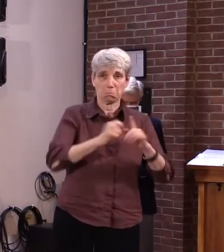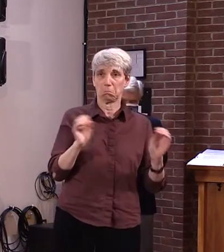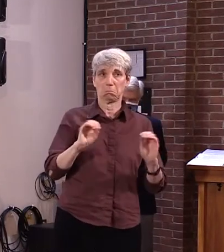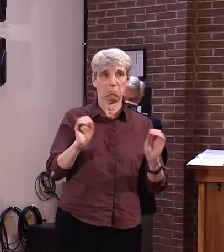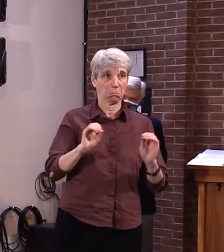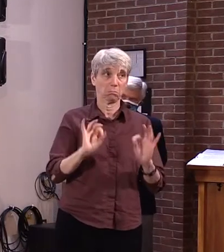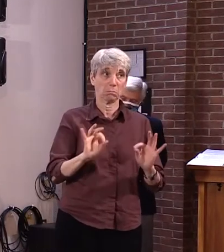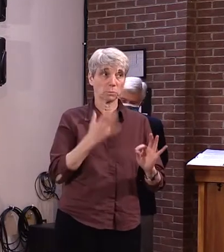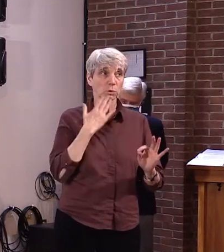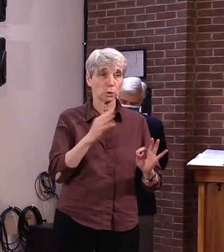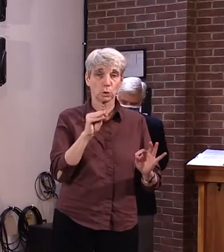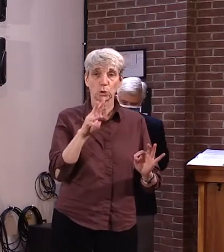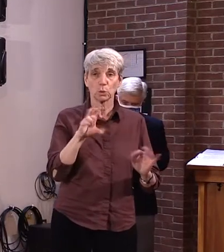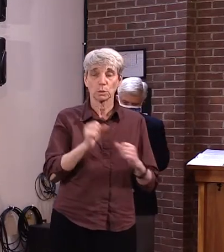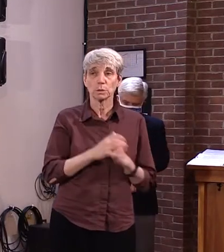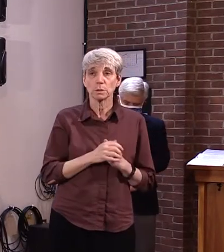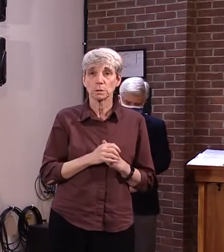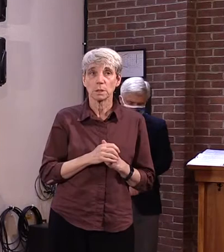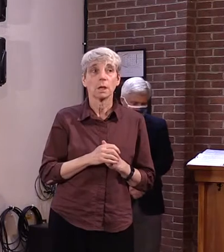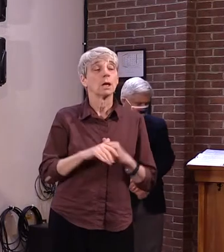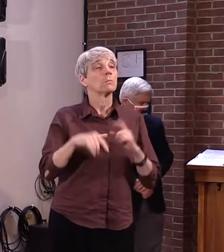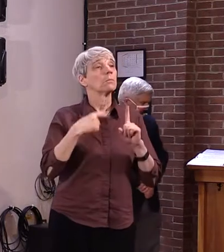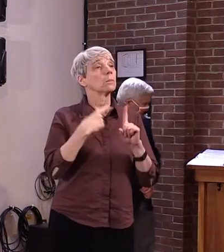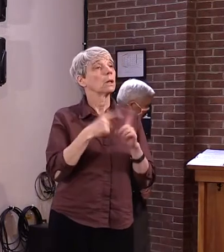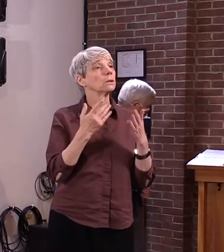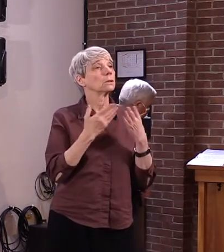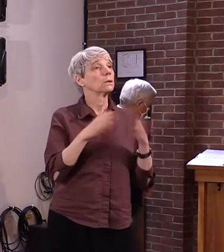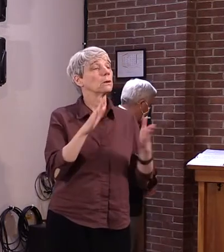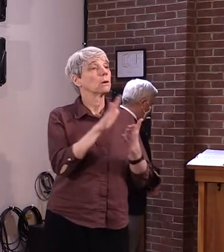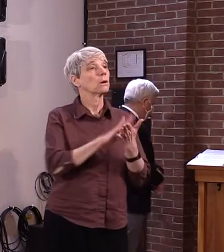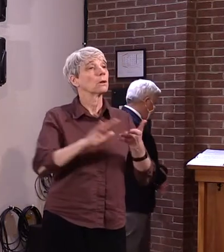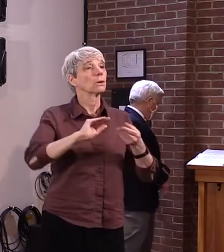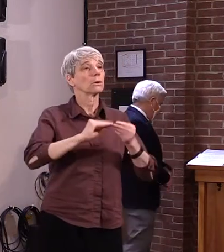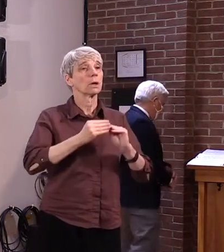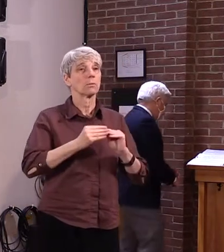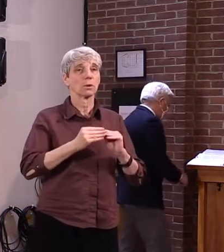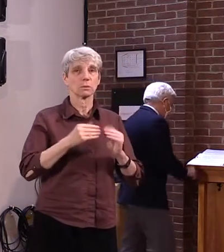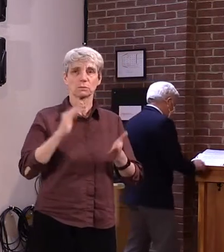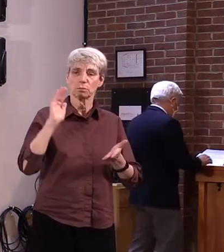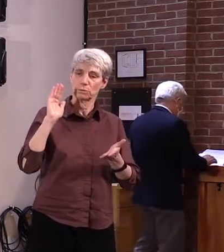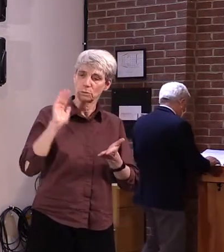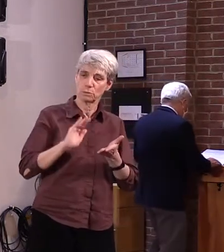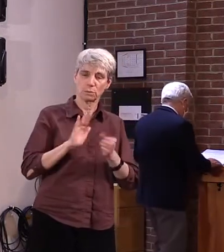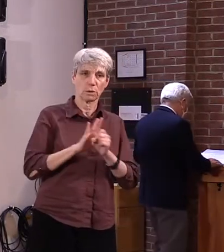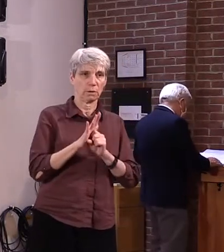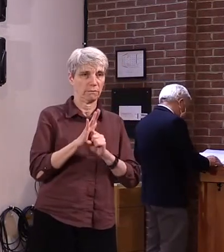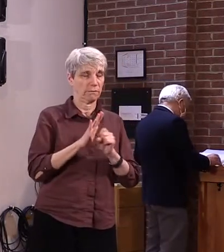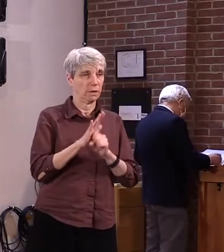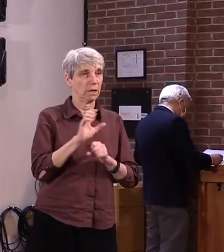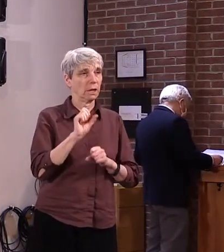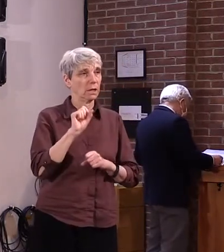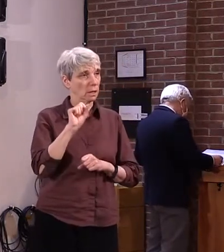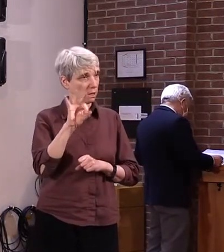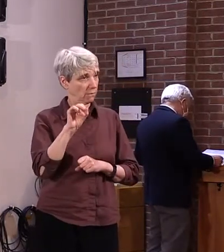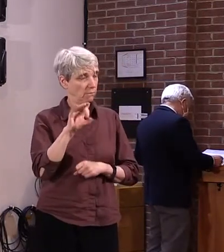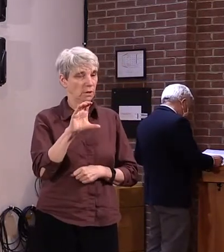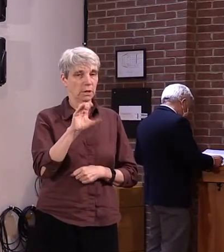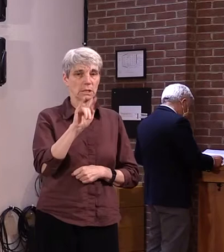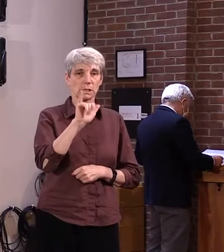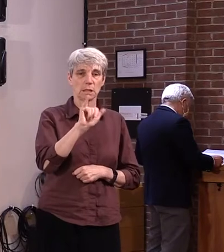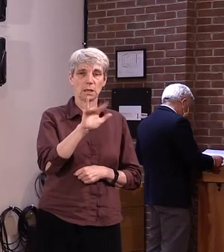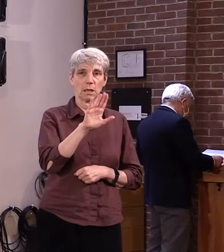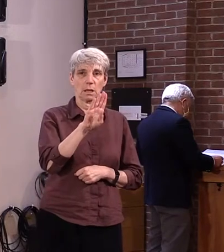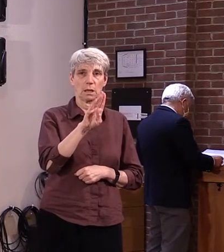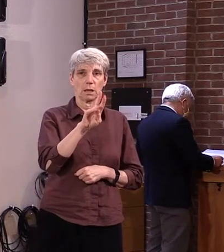The numbers have certainly been low enough that if the city of Burlington or any other city who had